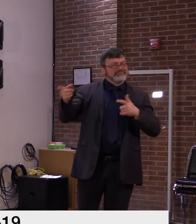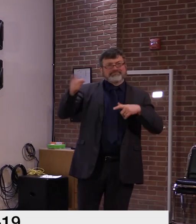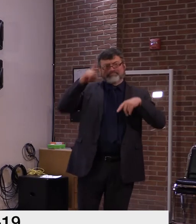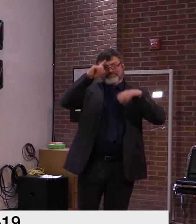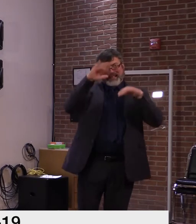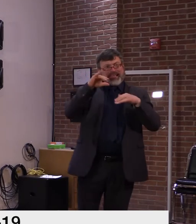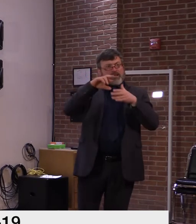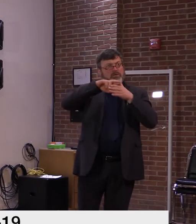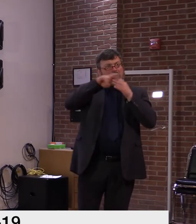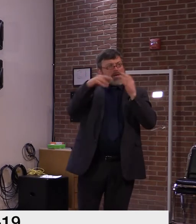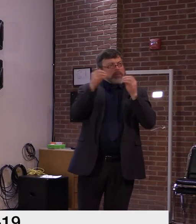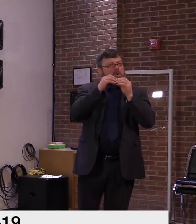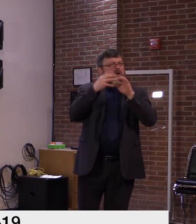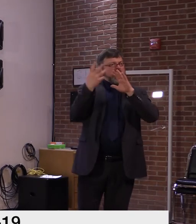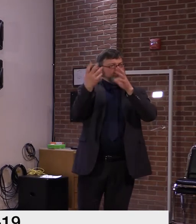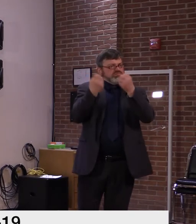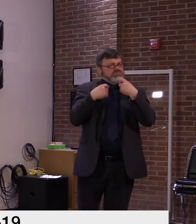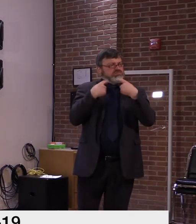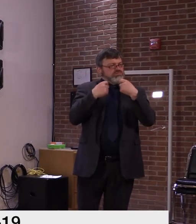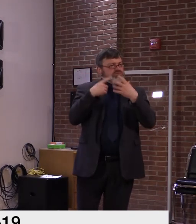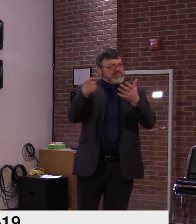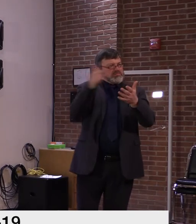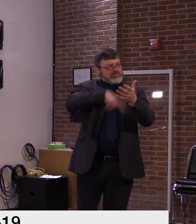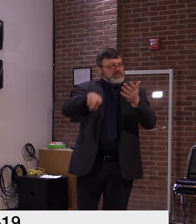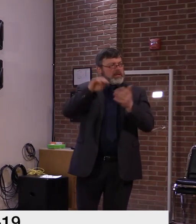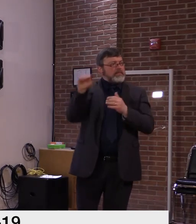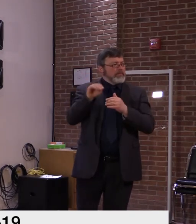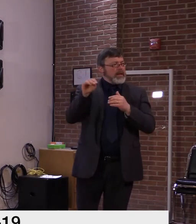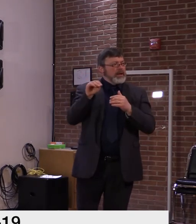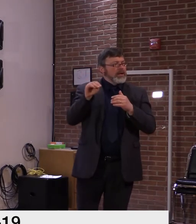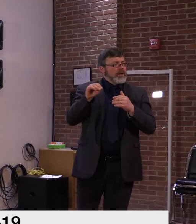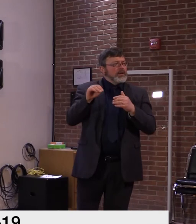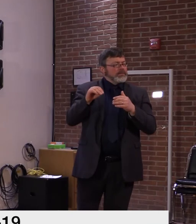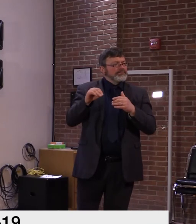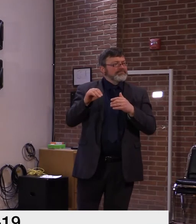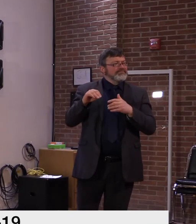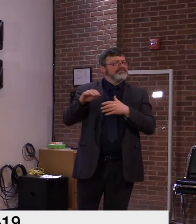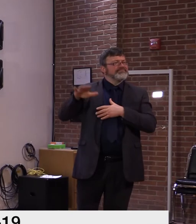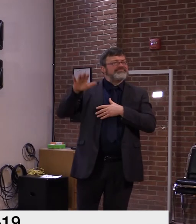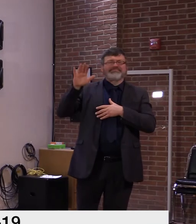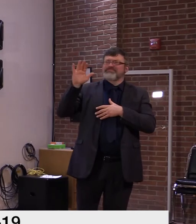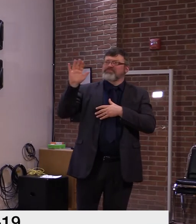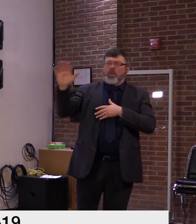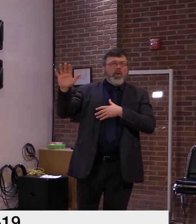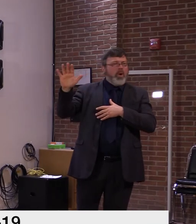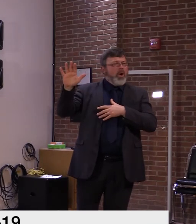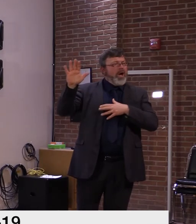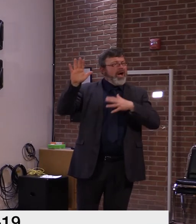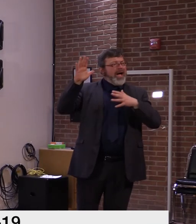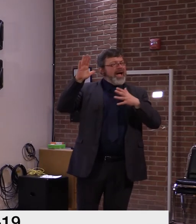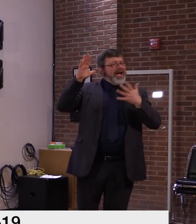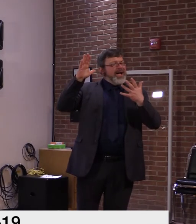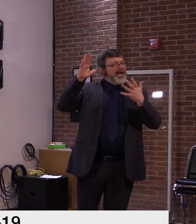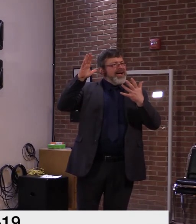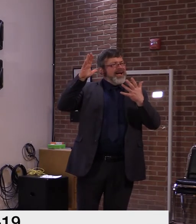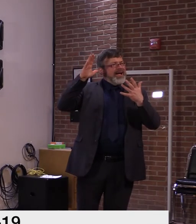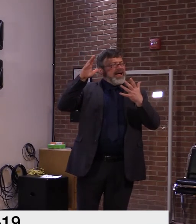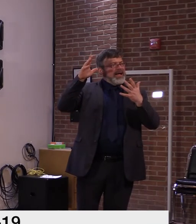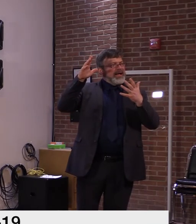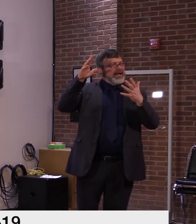this survey? It's not like these people are signing up to get in line for a vaccine. It's more to gauge the interest, right? I